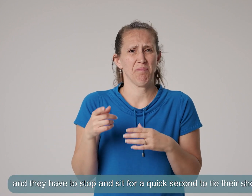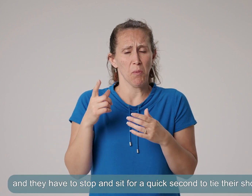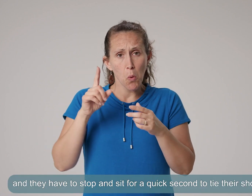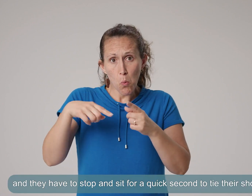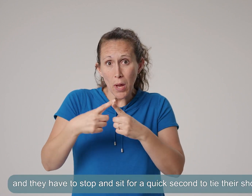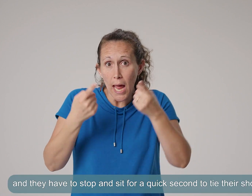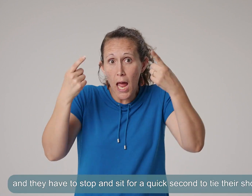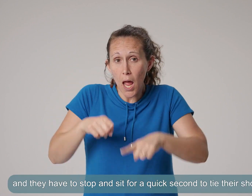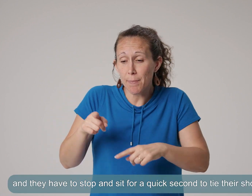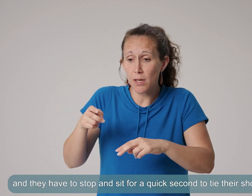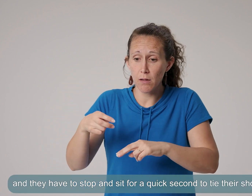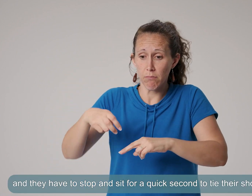quick second to tie their shoe,